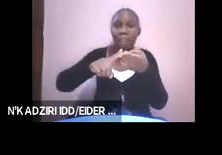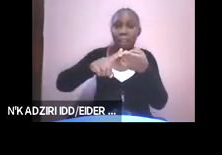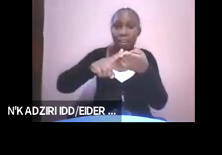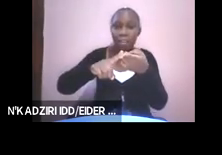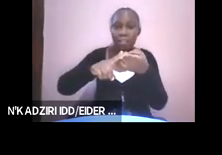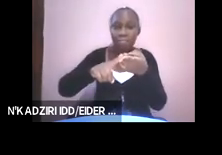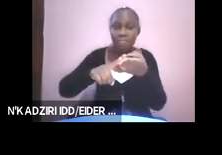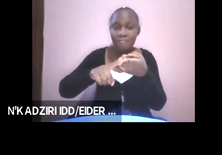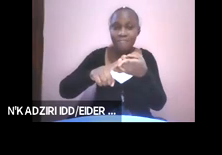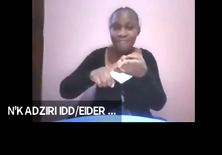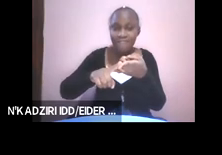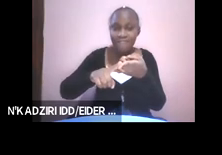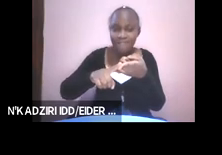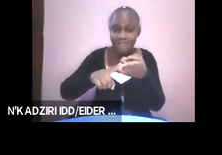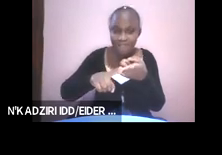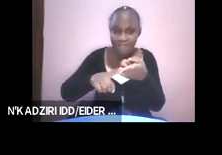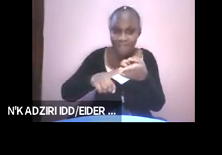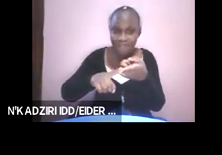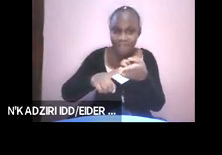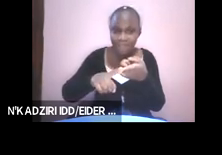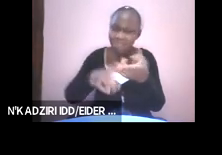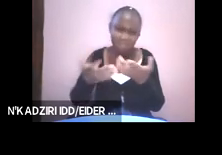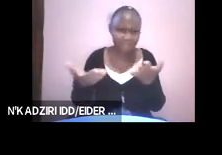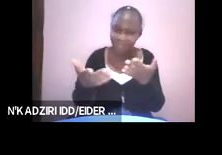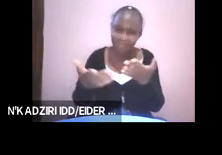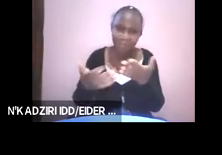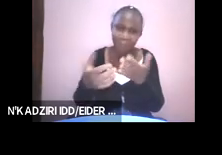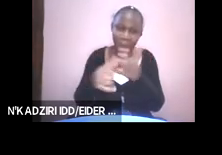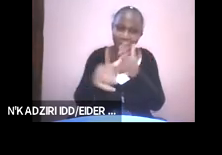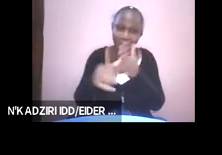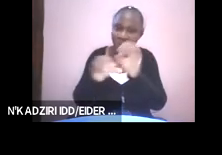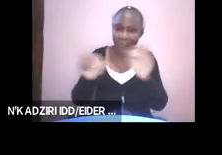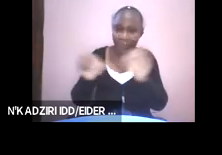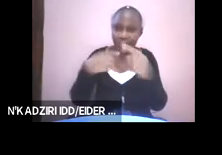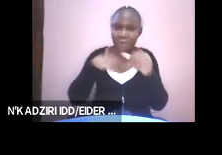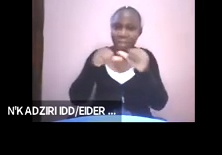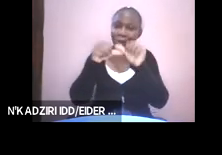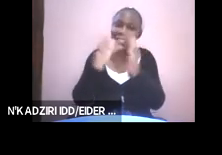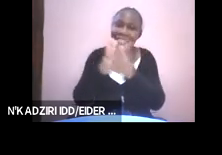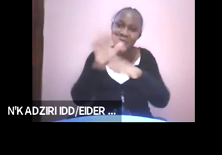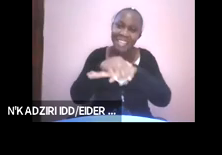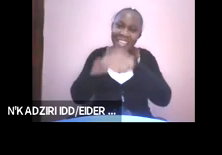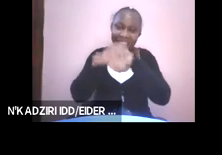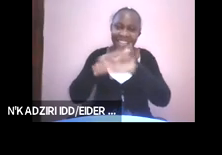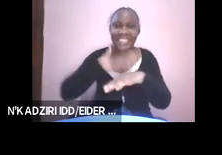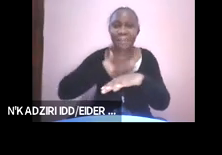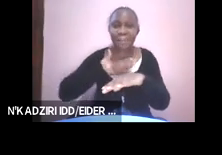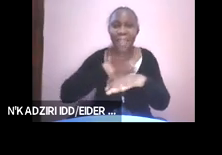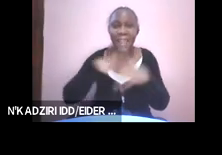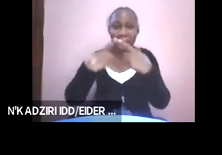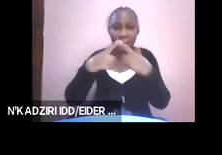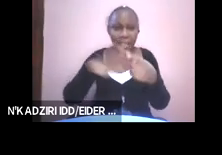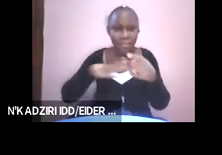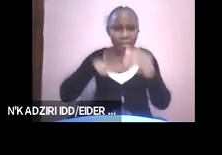just continue with my English. But I see already people are writing on the third. This